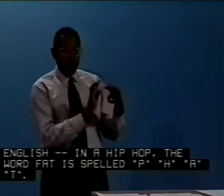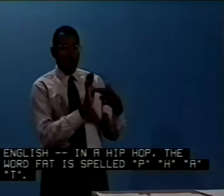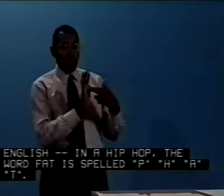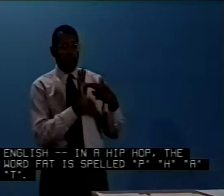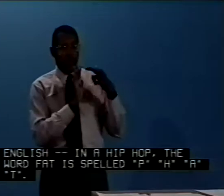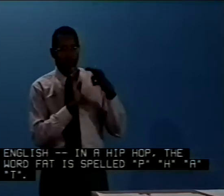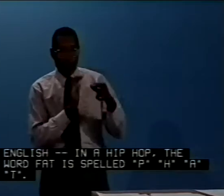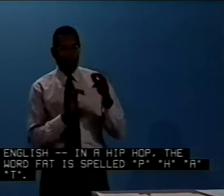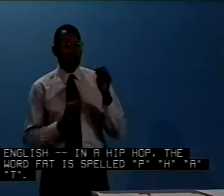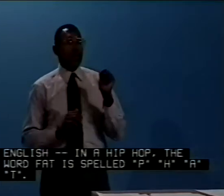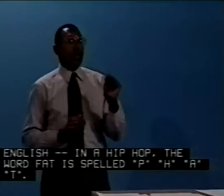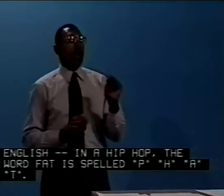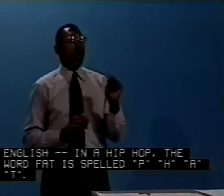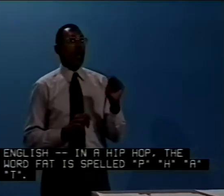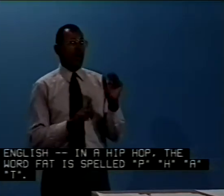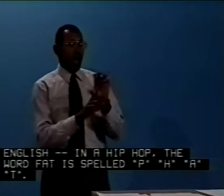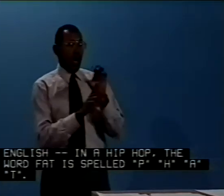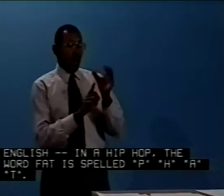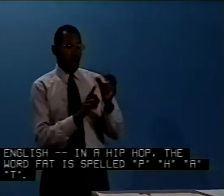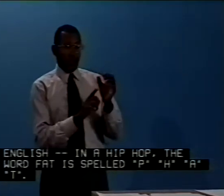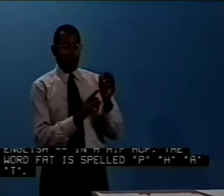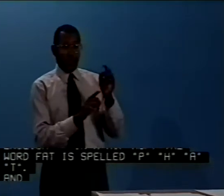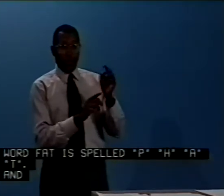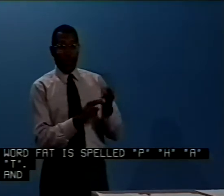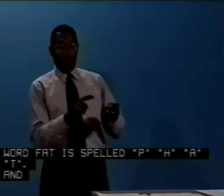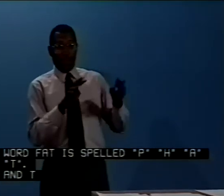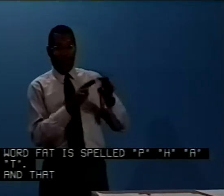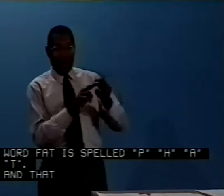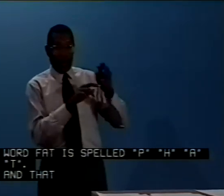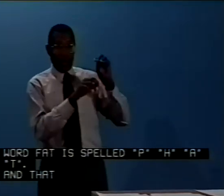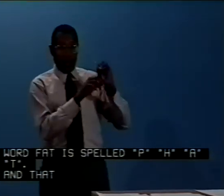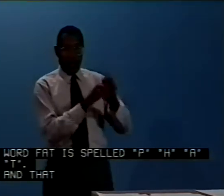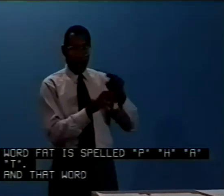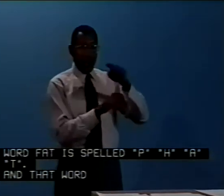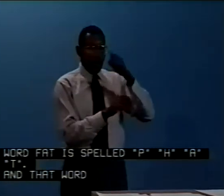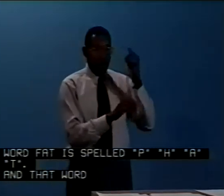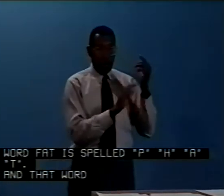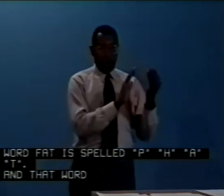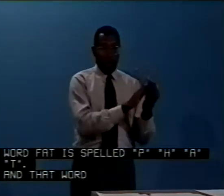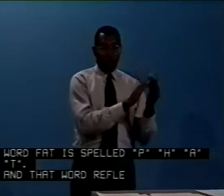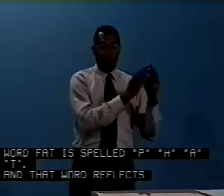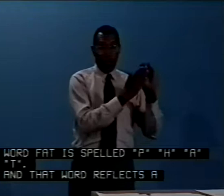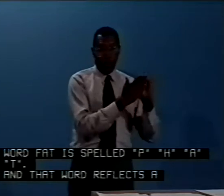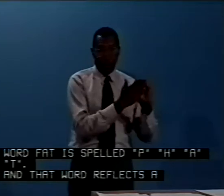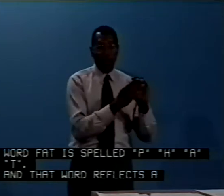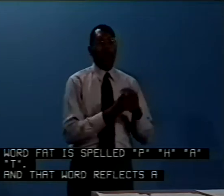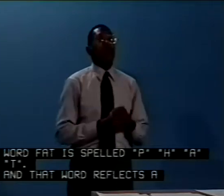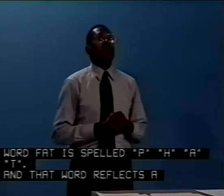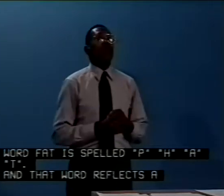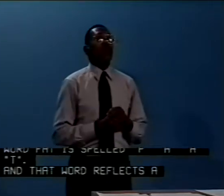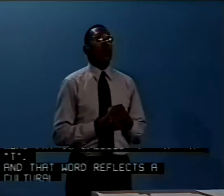And that word reflects a cultural value within the black